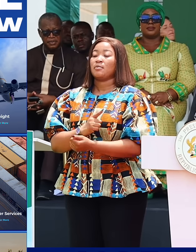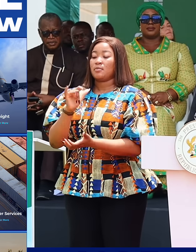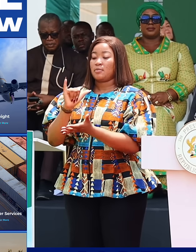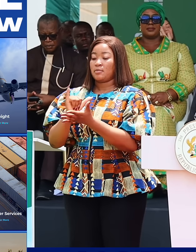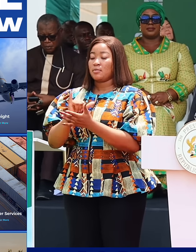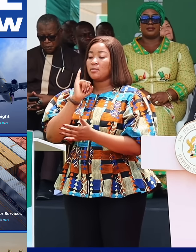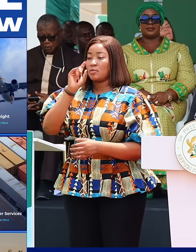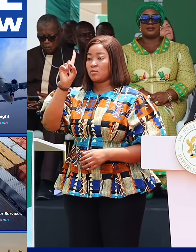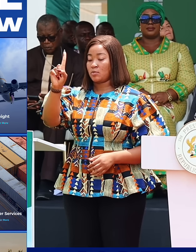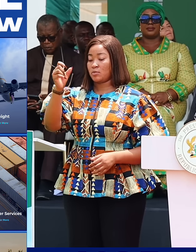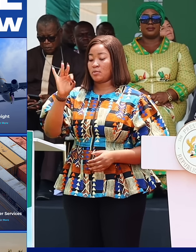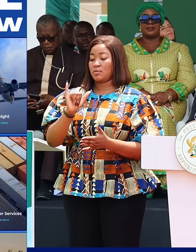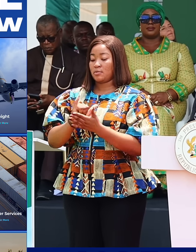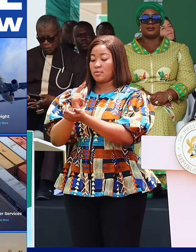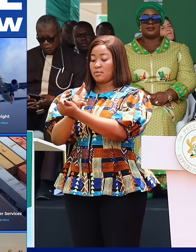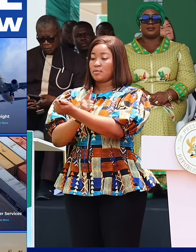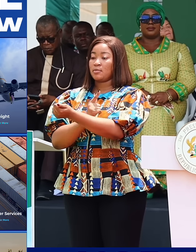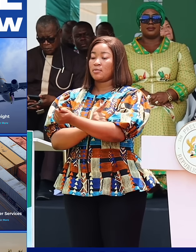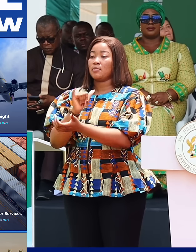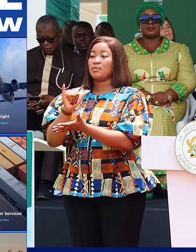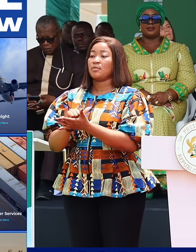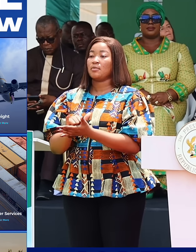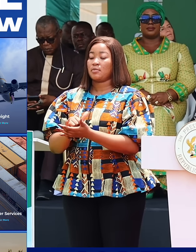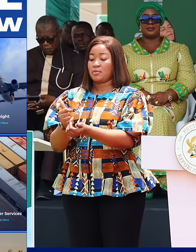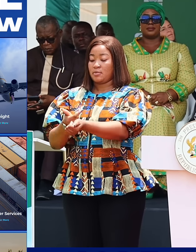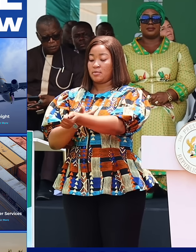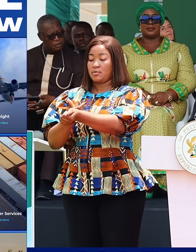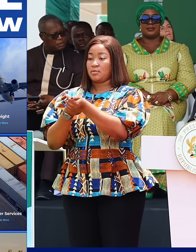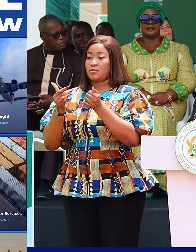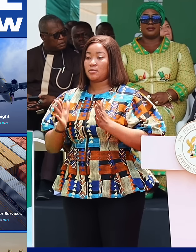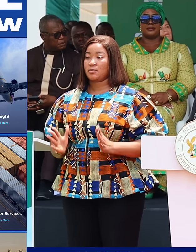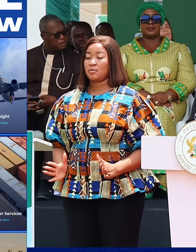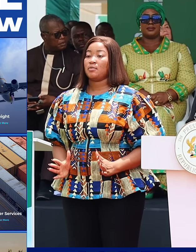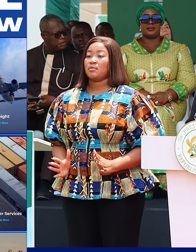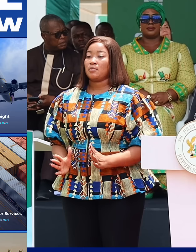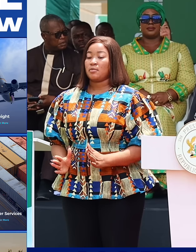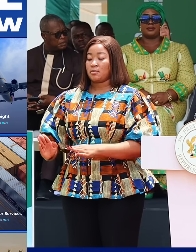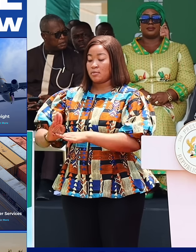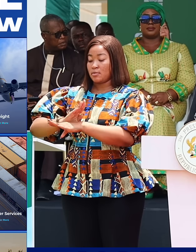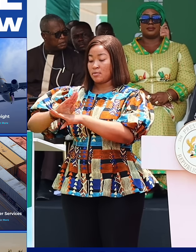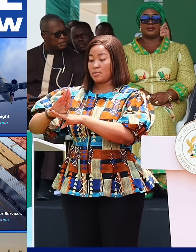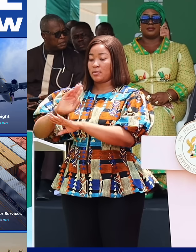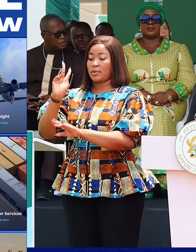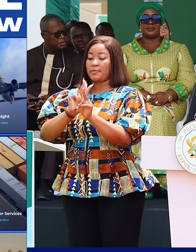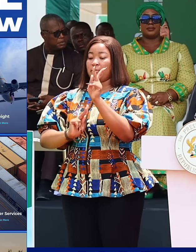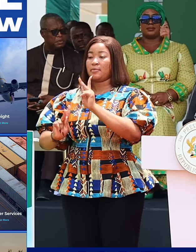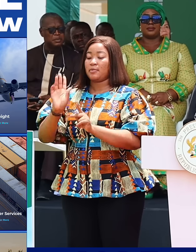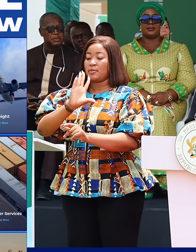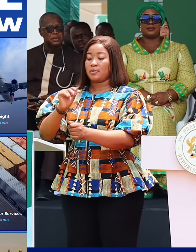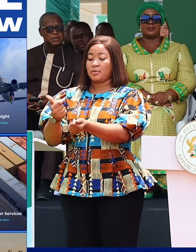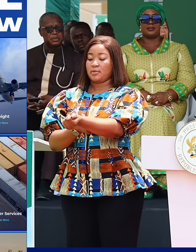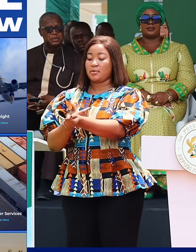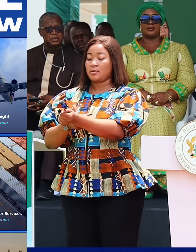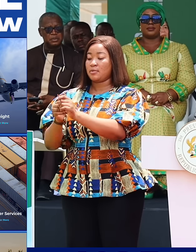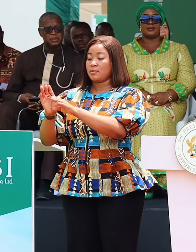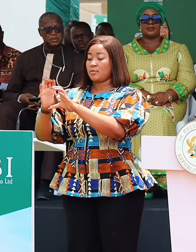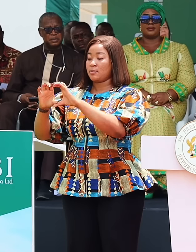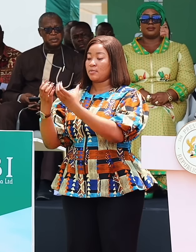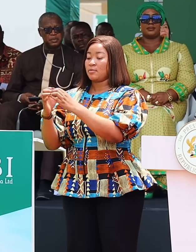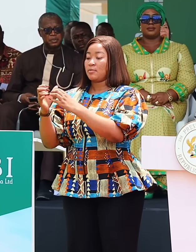And that's one of the lessons that Ghanaian business people and Ghanaian